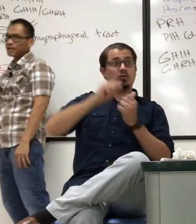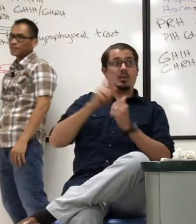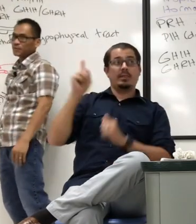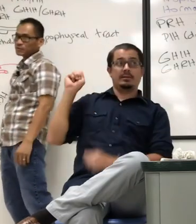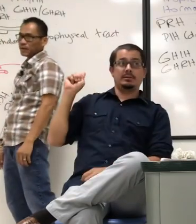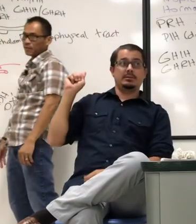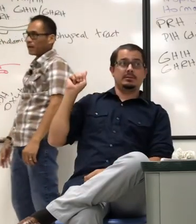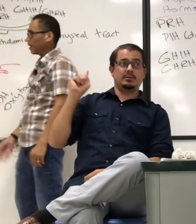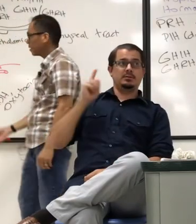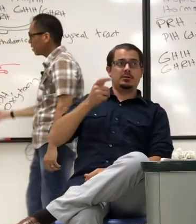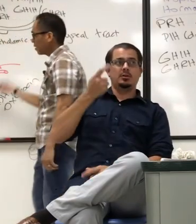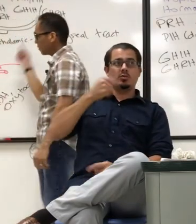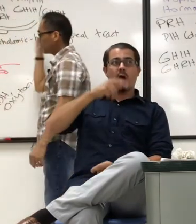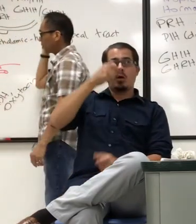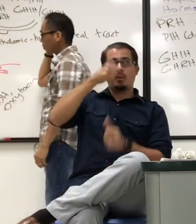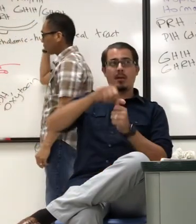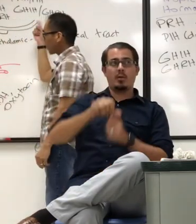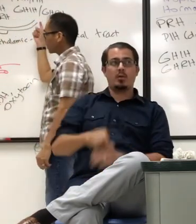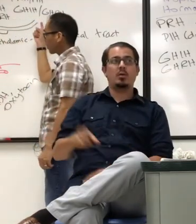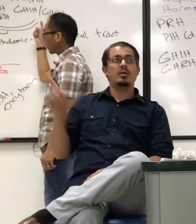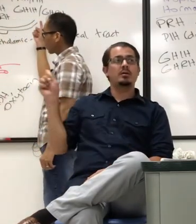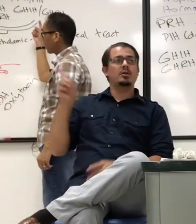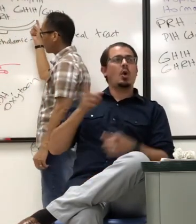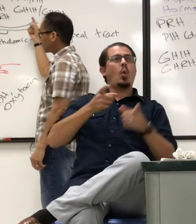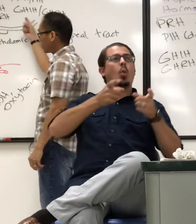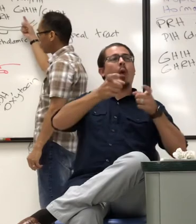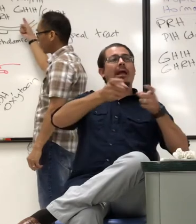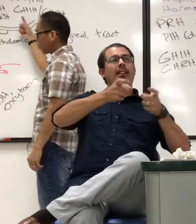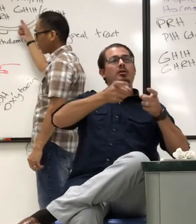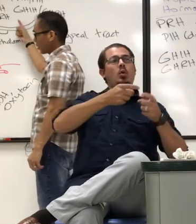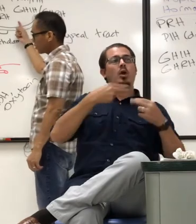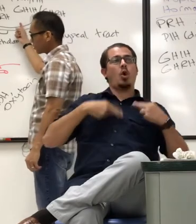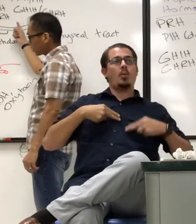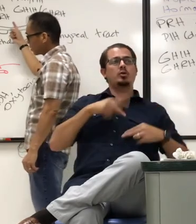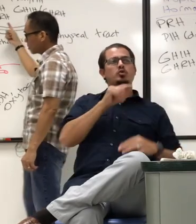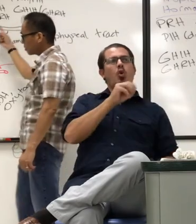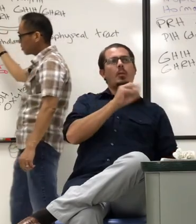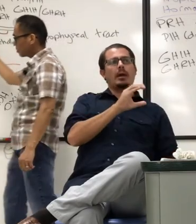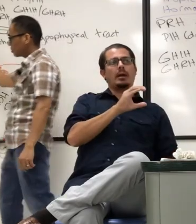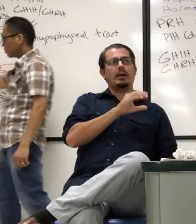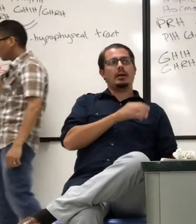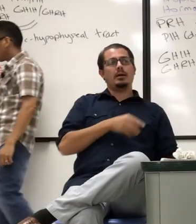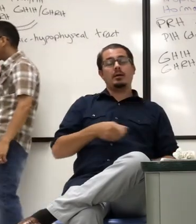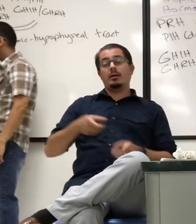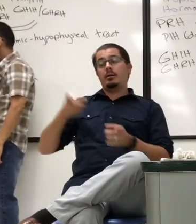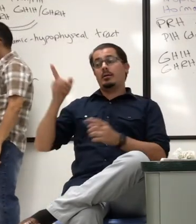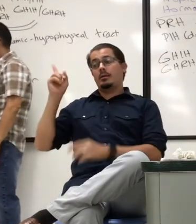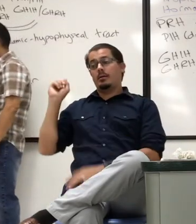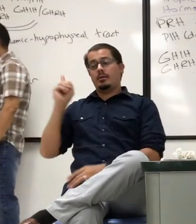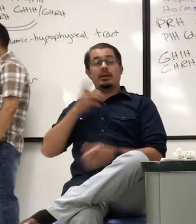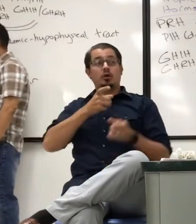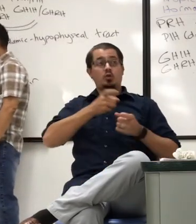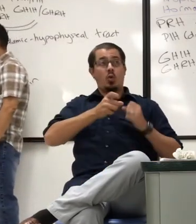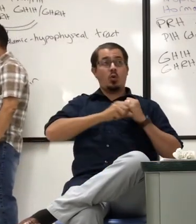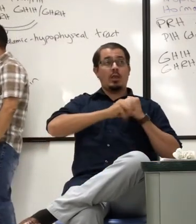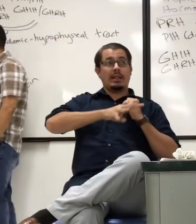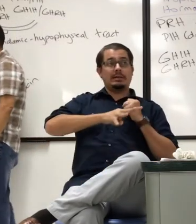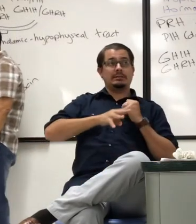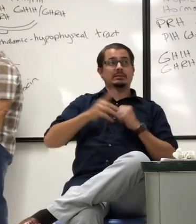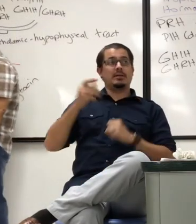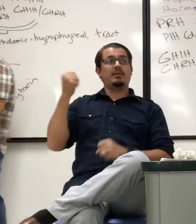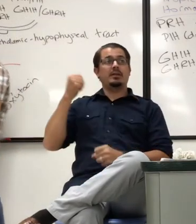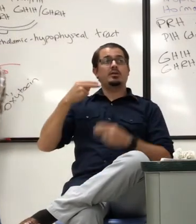Right, so try to keep those straight in your head. These are the regulatory hormones, the tropic hormones, that will control the release of these